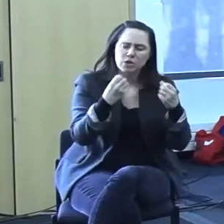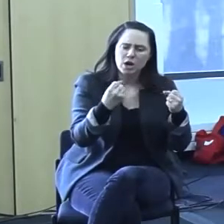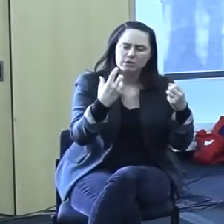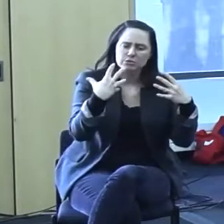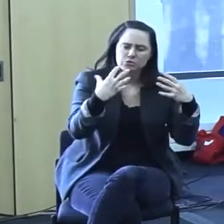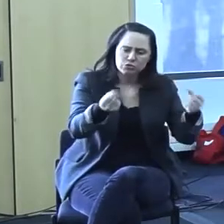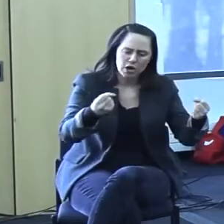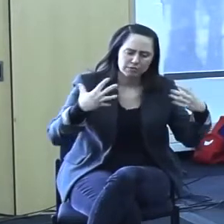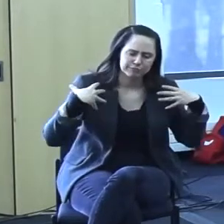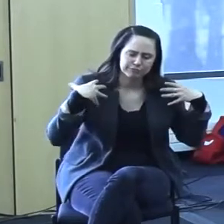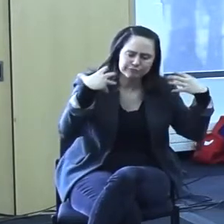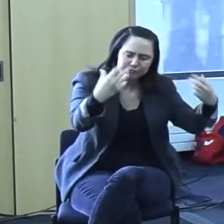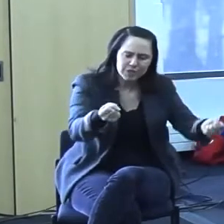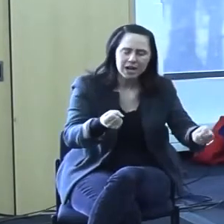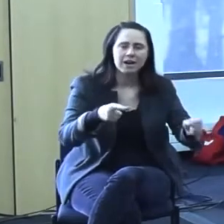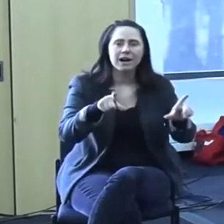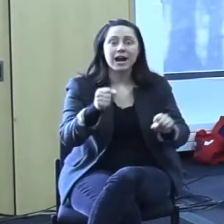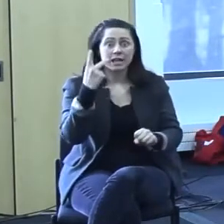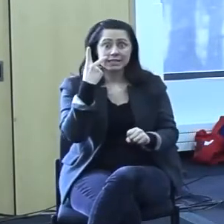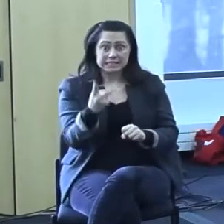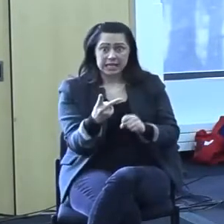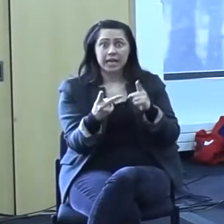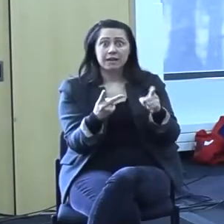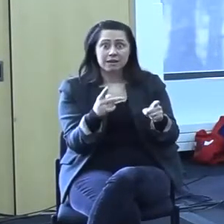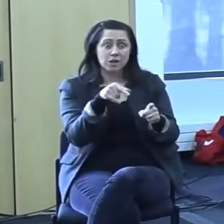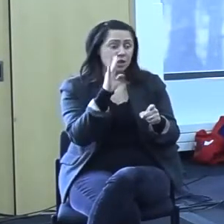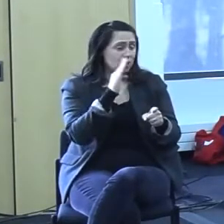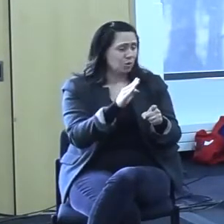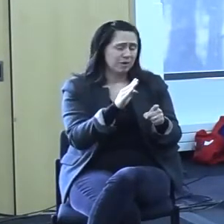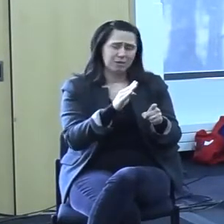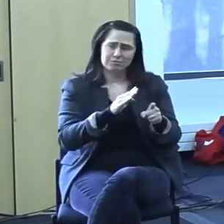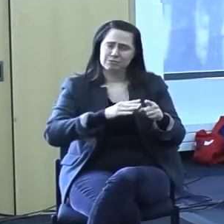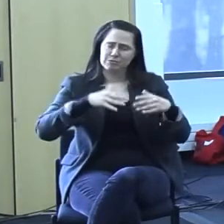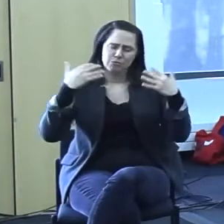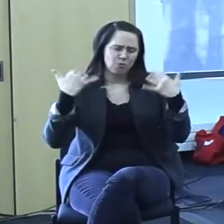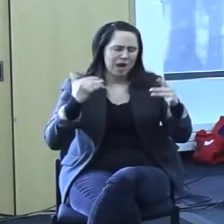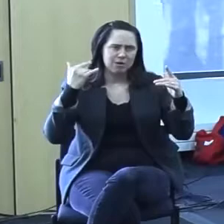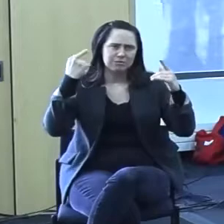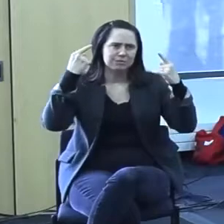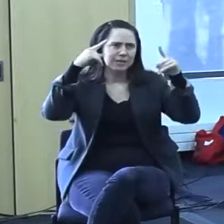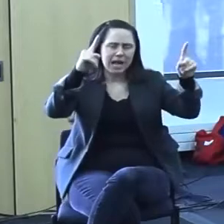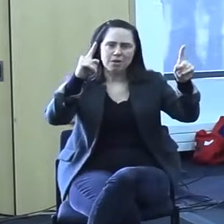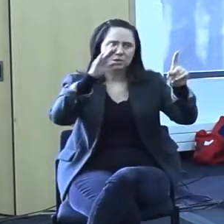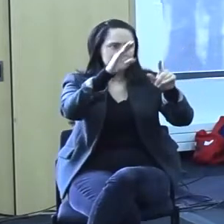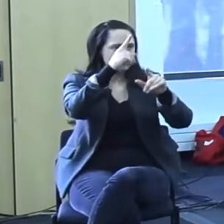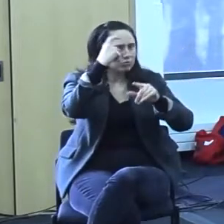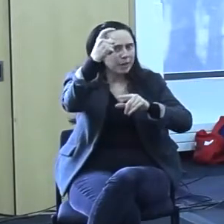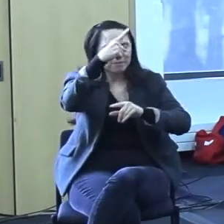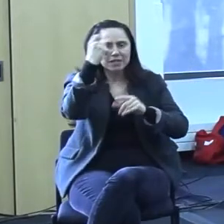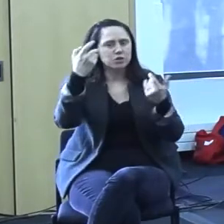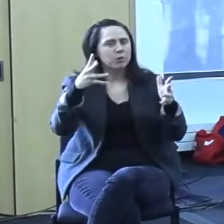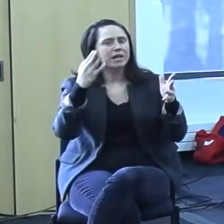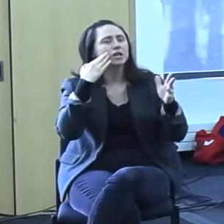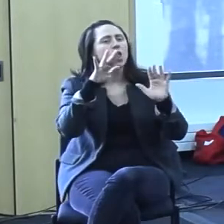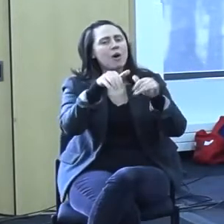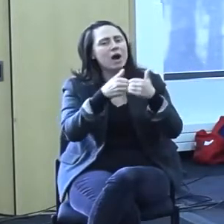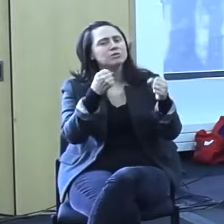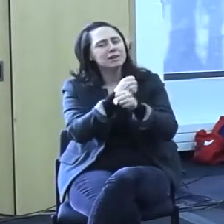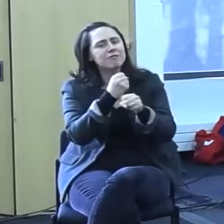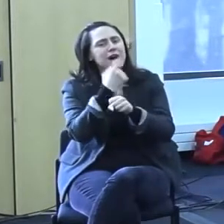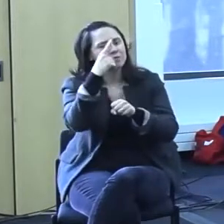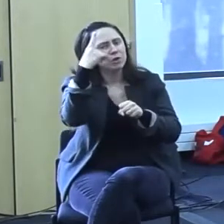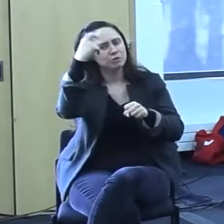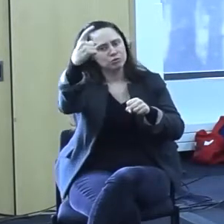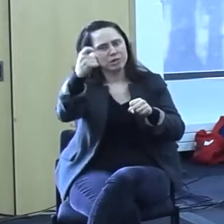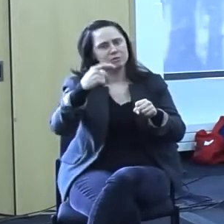stronger. So I can see, you're going to reach the stars just because you already know how to fight for them. So I applaud each